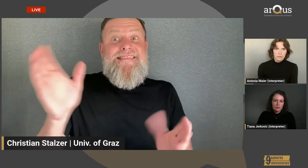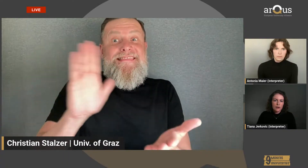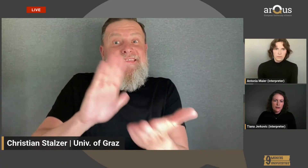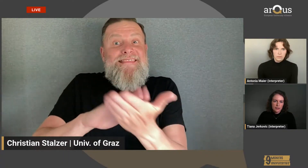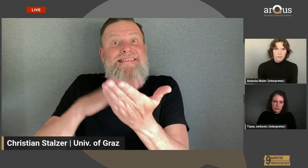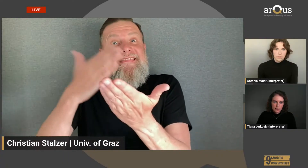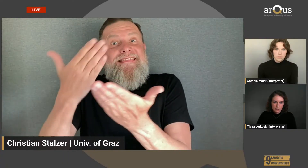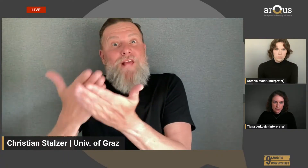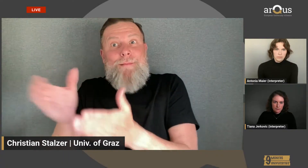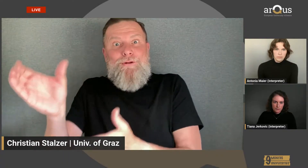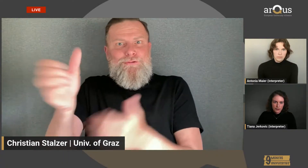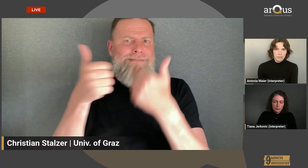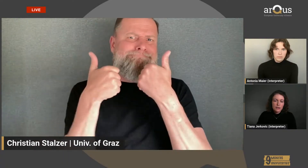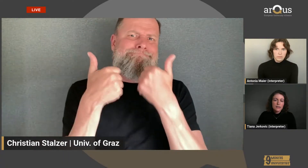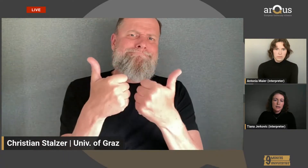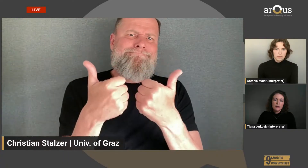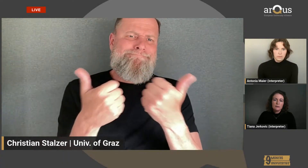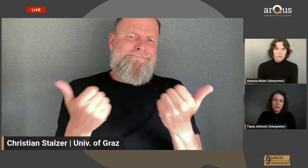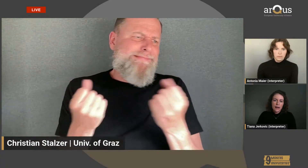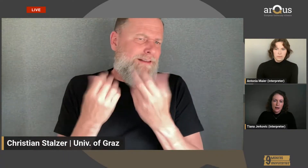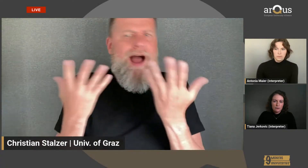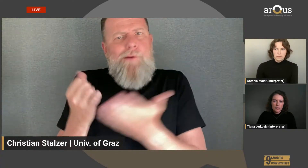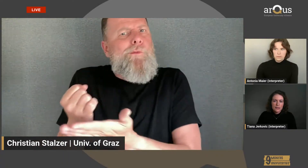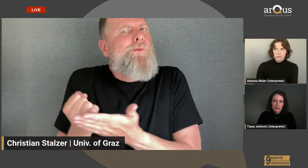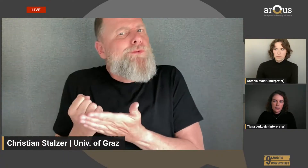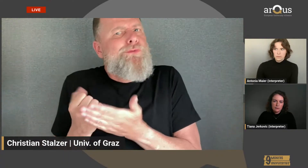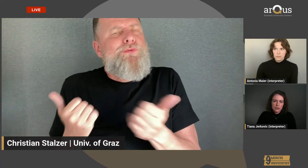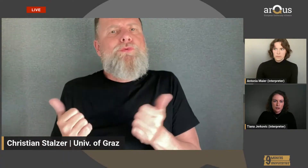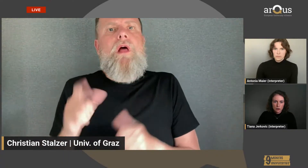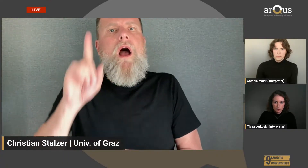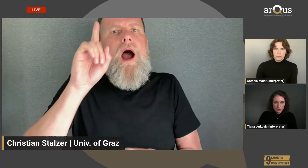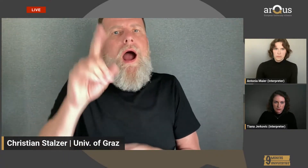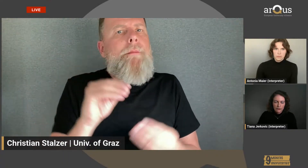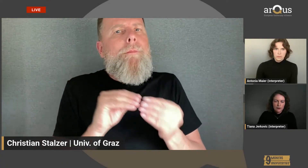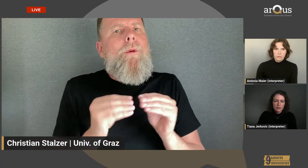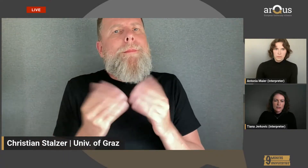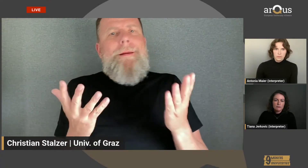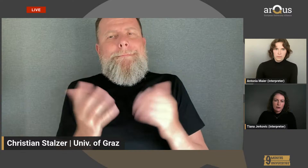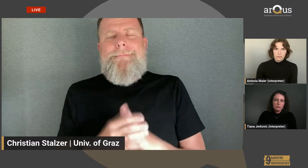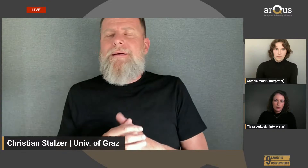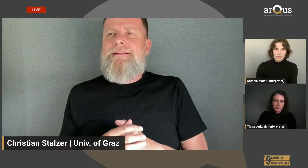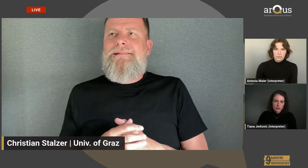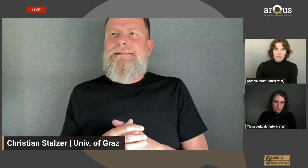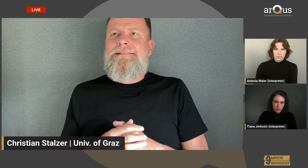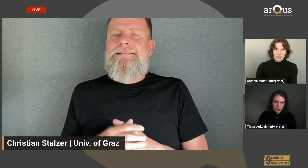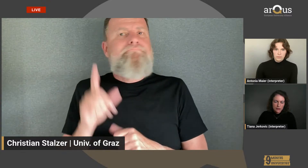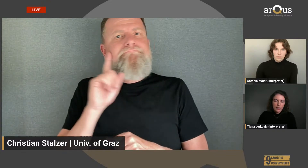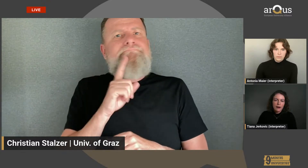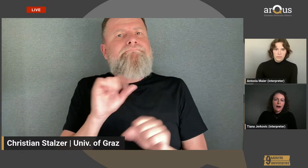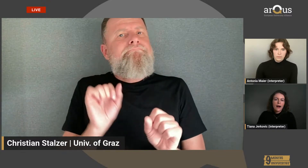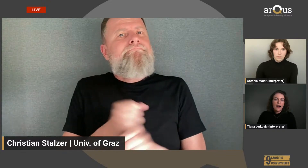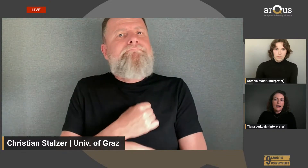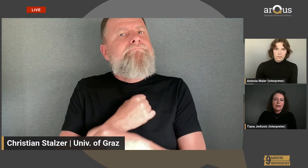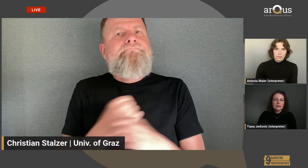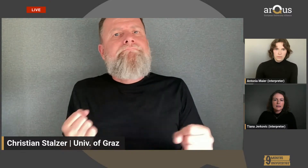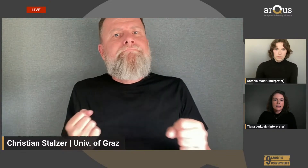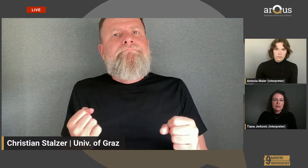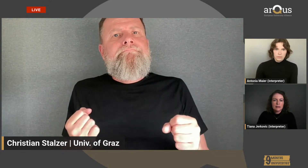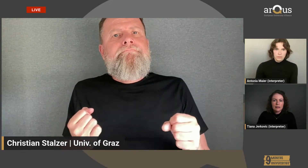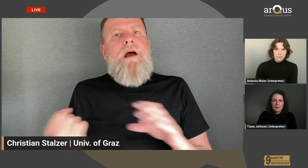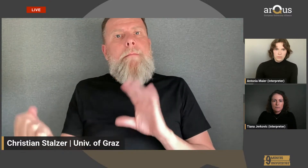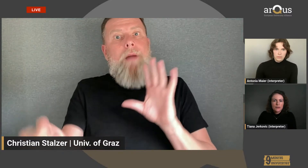a lot of consequences. Because even if I have a sign language interpreter, which is a very important support,